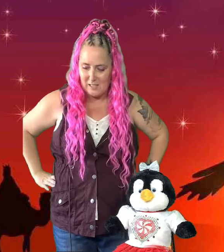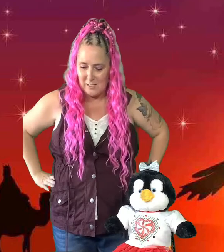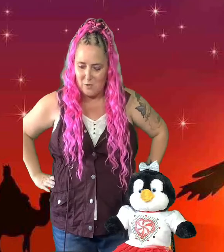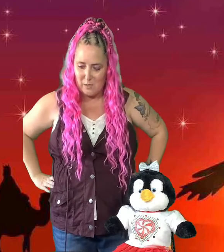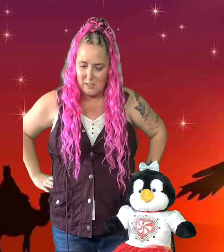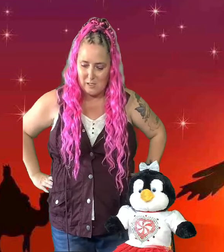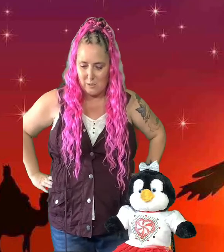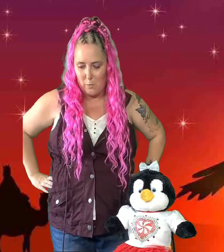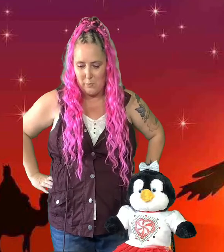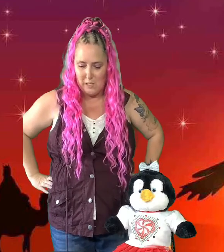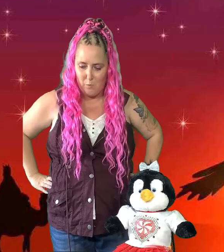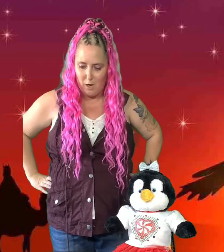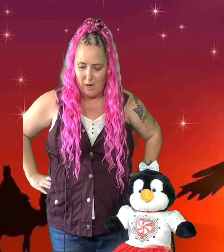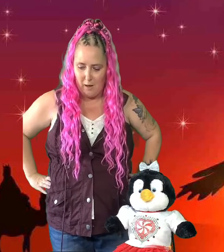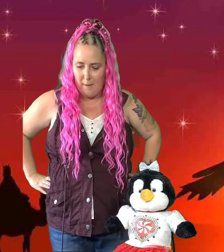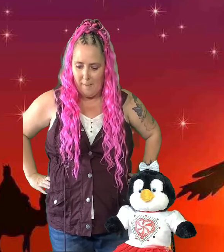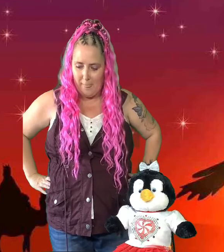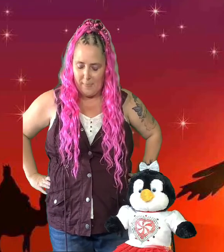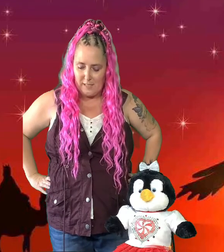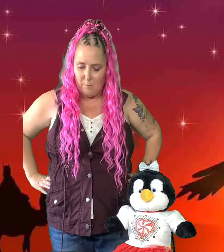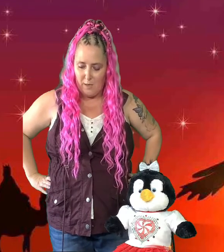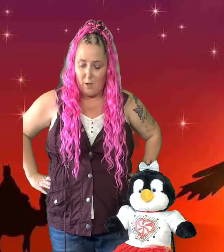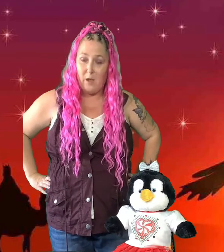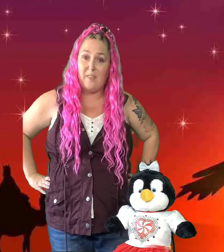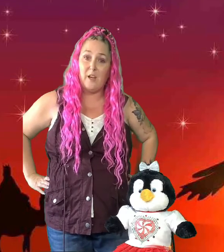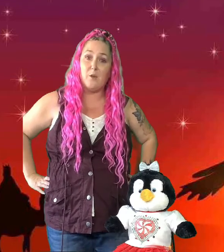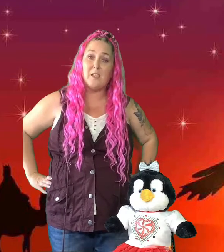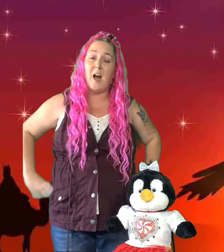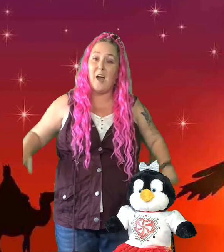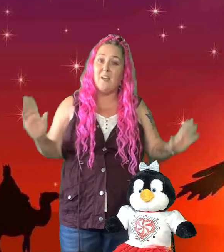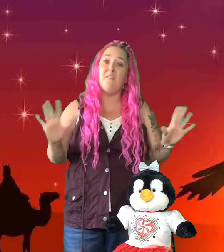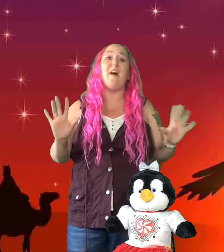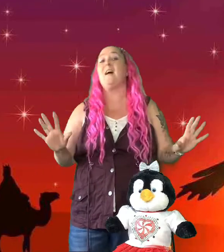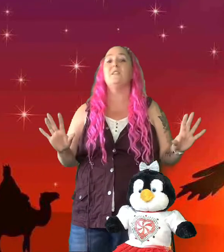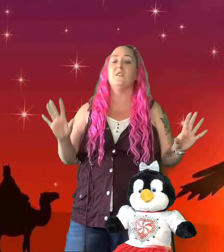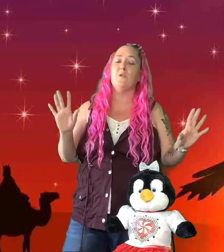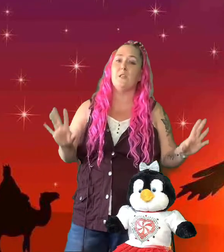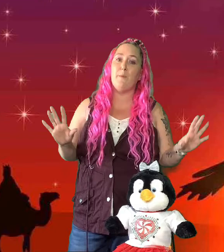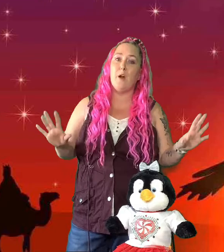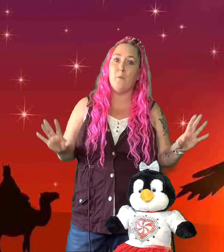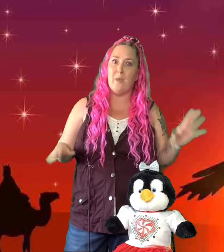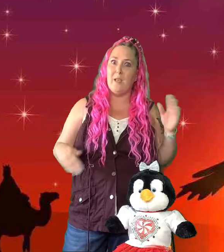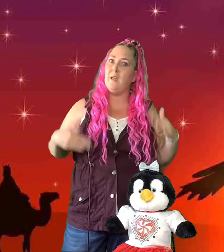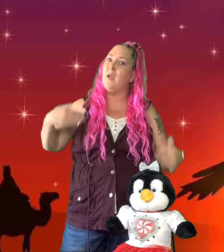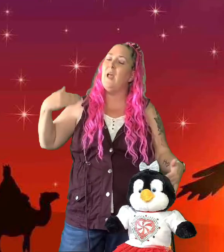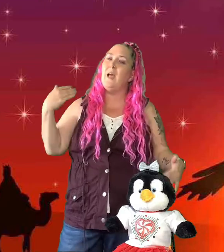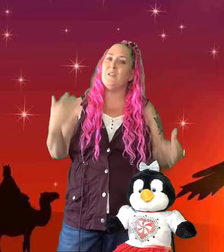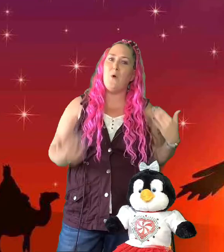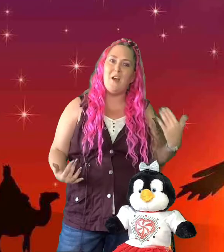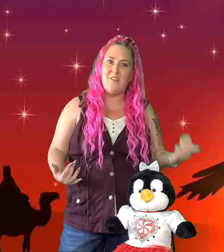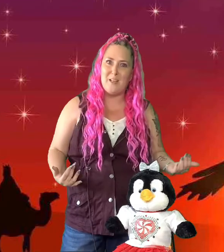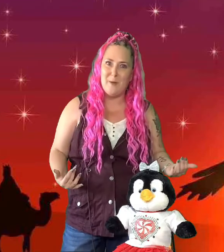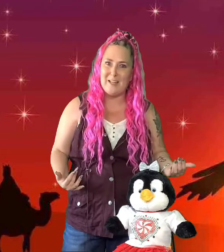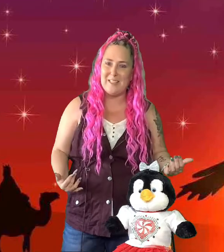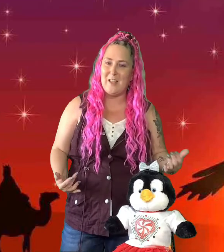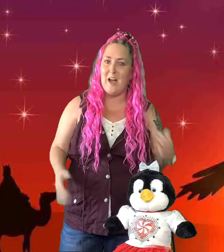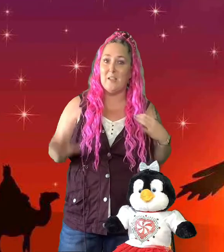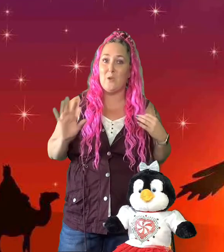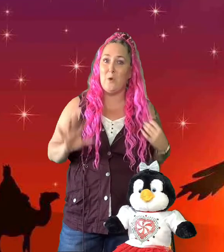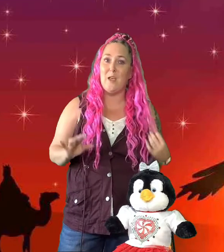is the one we celebrate. The same thing. Okay, then it goes kind of fast. So this part, we as a choir have had to practice a lot, and it's okay if it